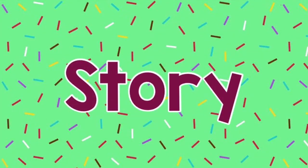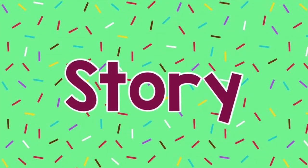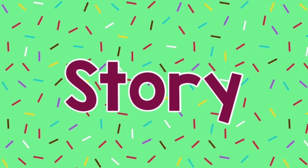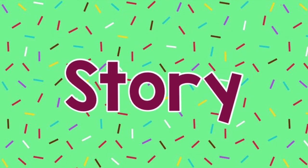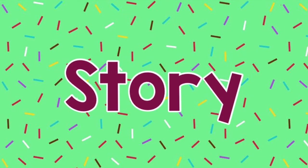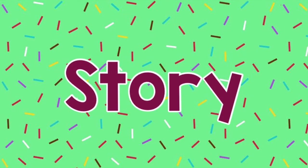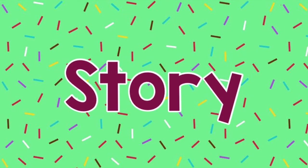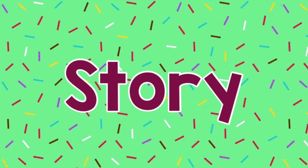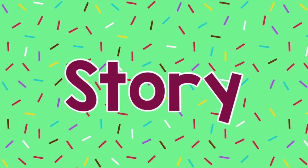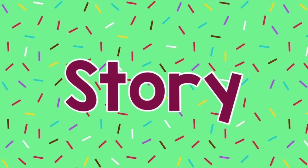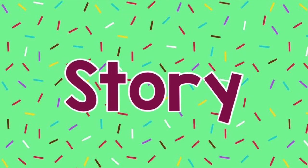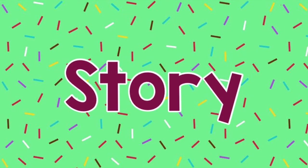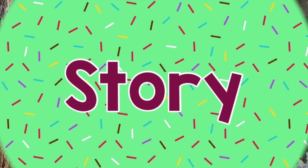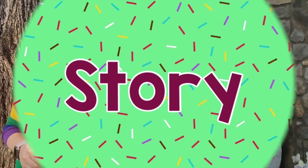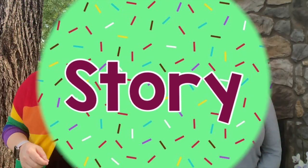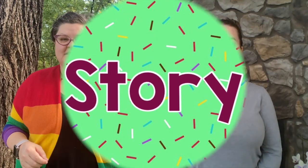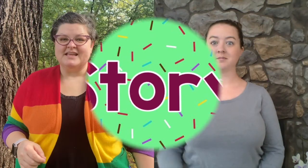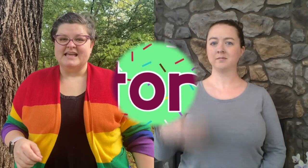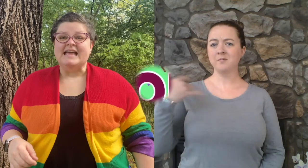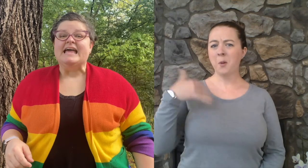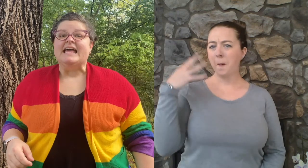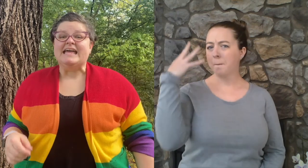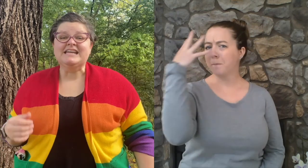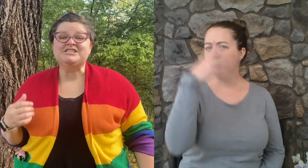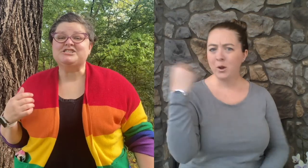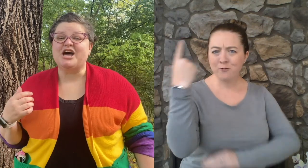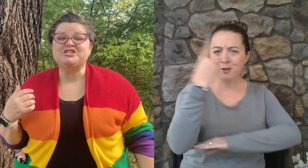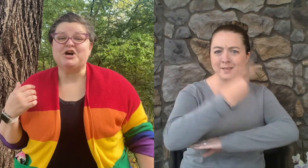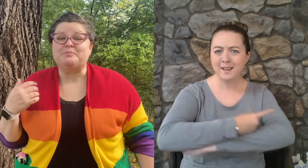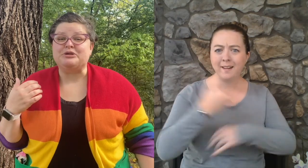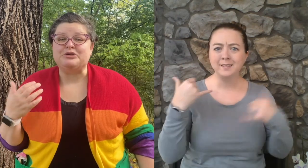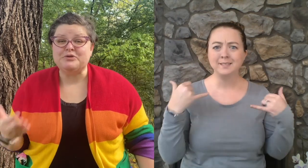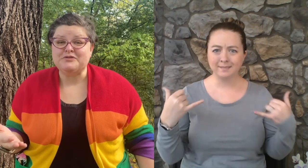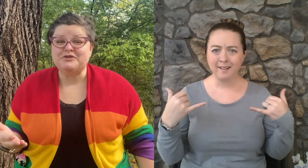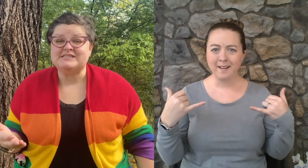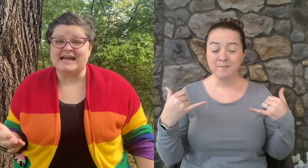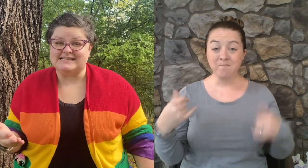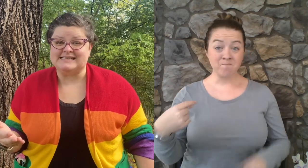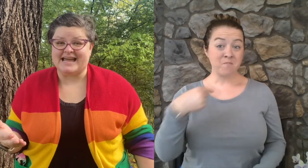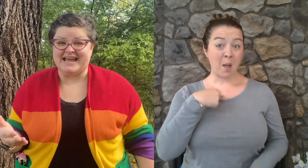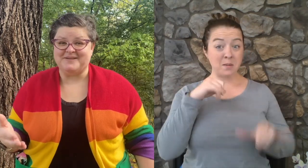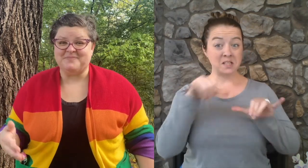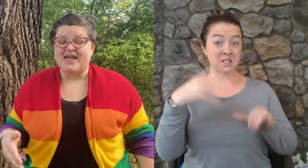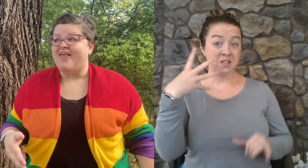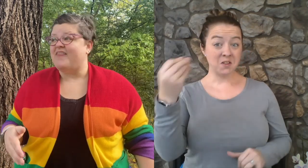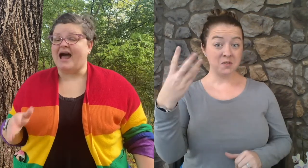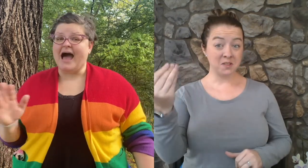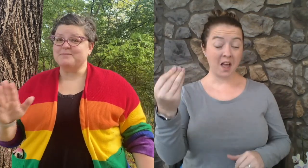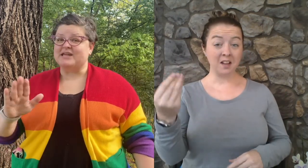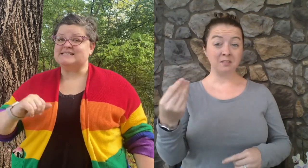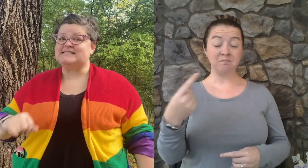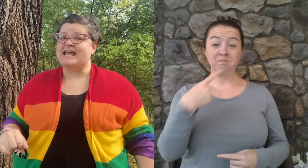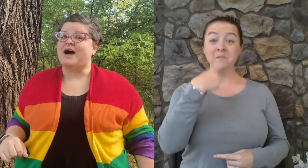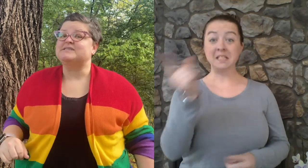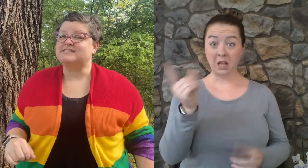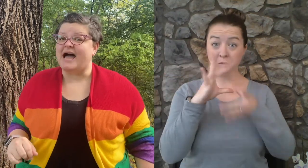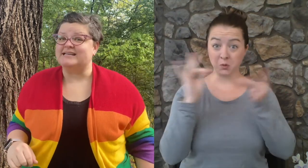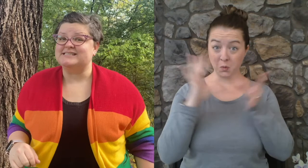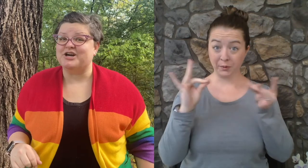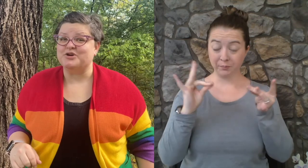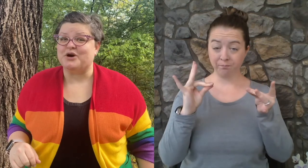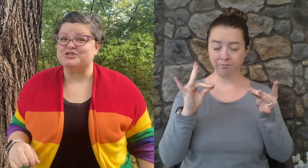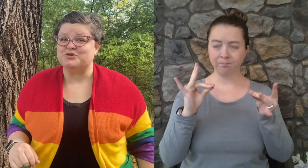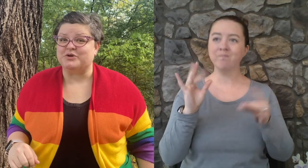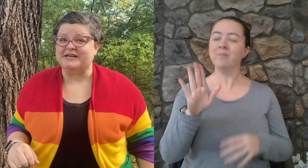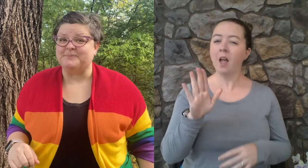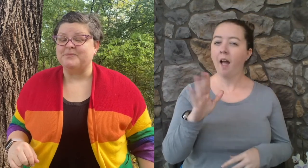It's story time. It is such a beautiful day today that I'm gonna stay outside and tell